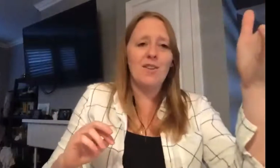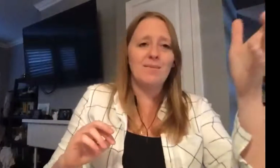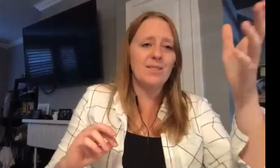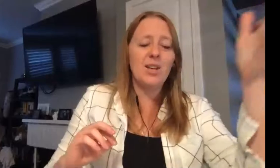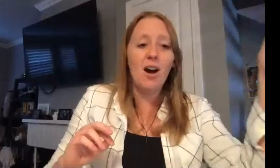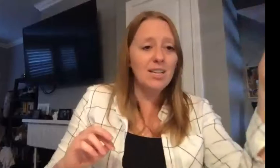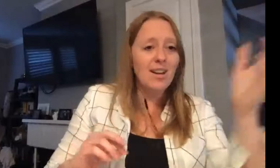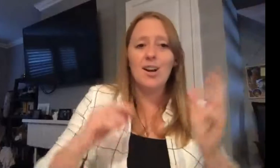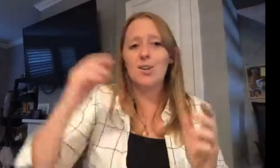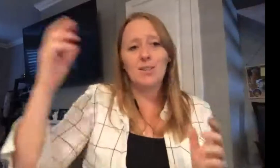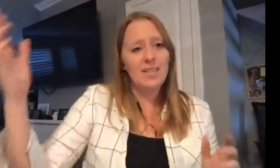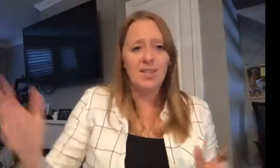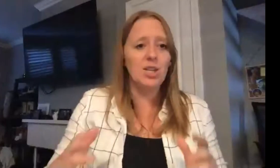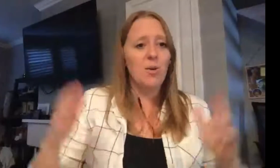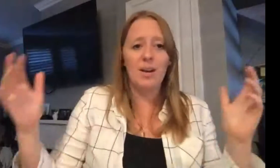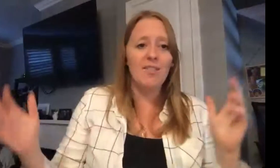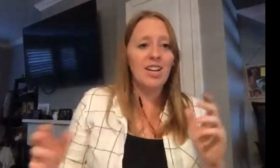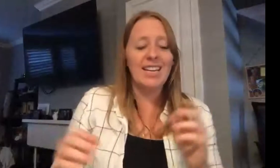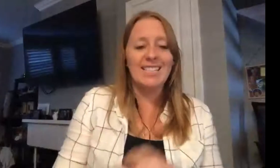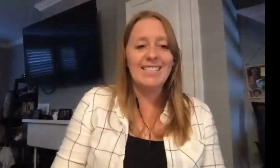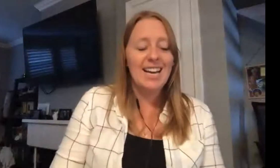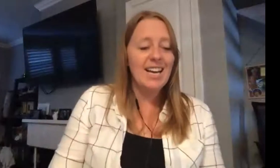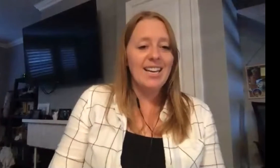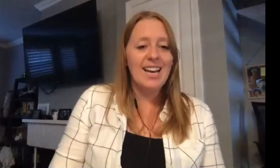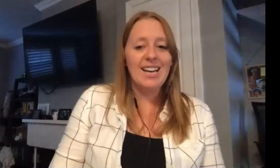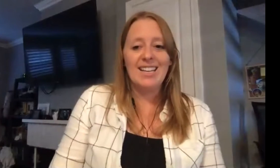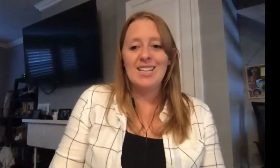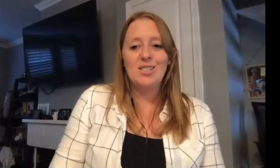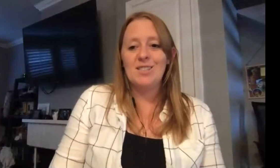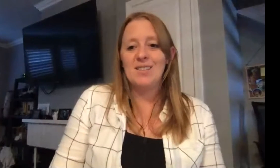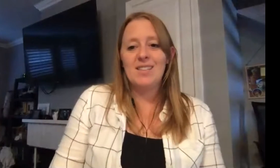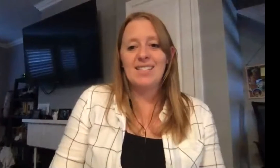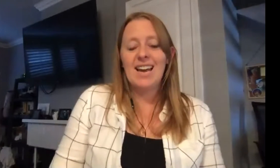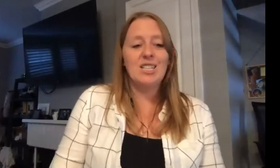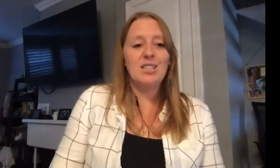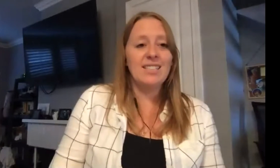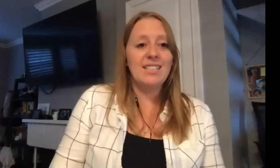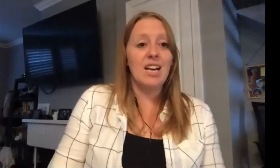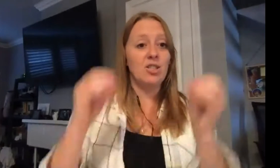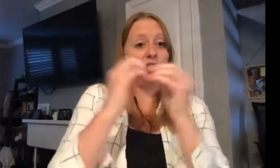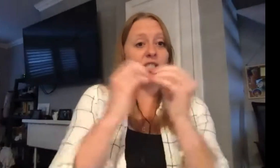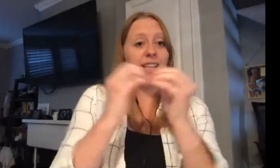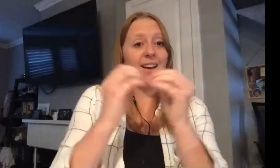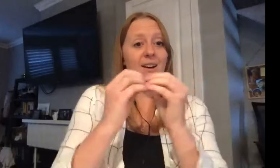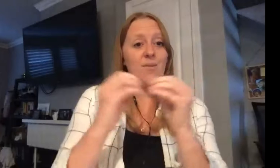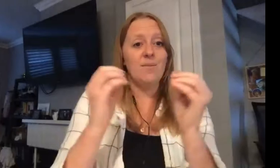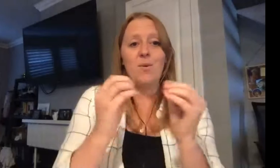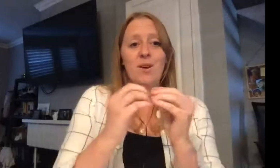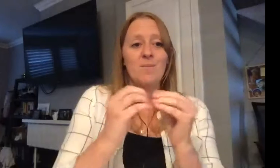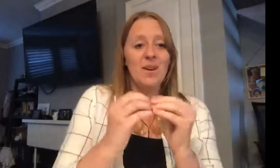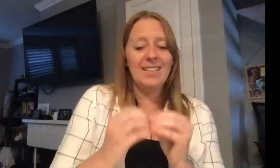her favorite song is on or TV show or whatever it is, it's the second it's done, she's just like,